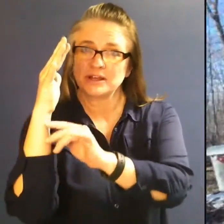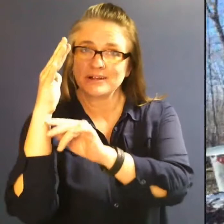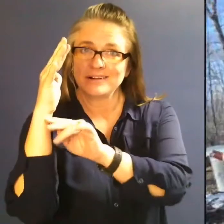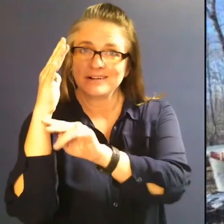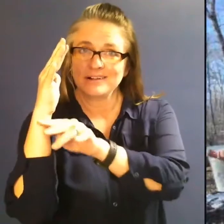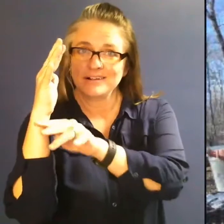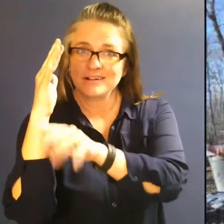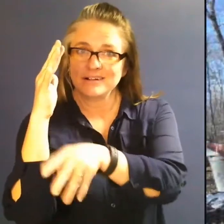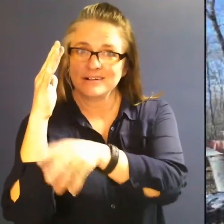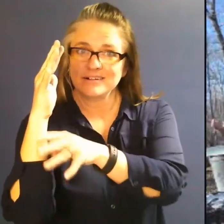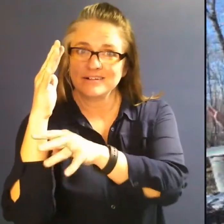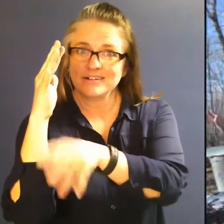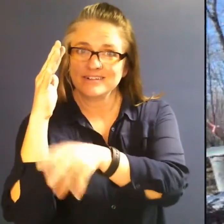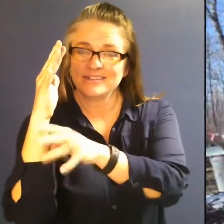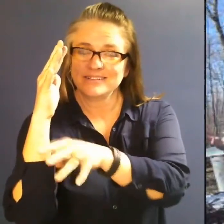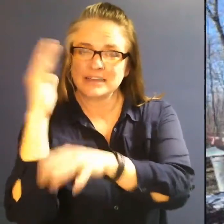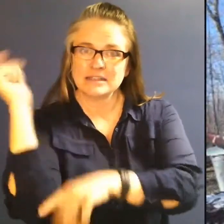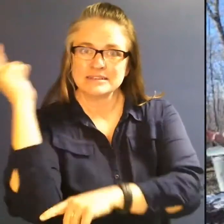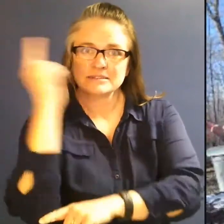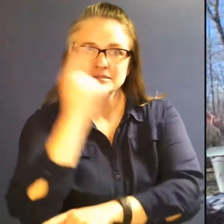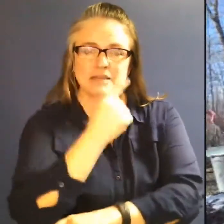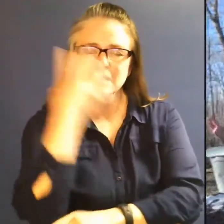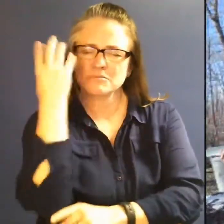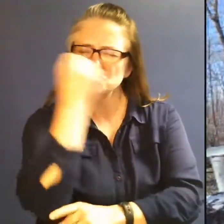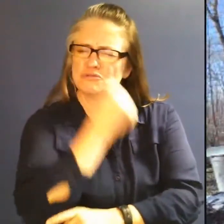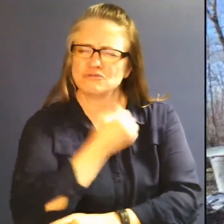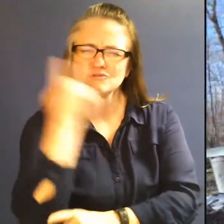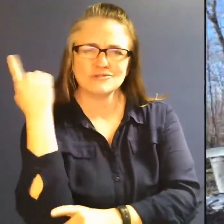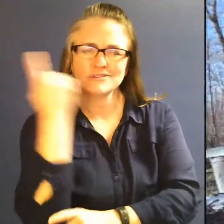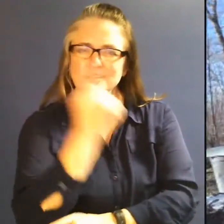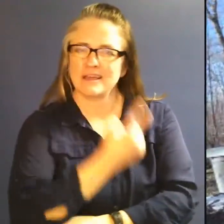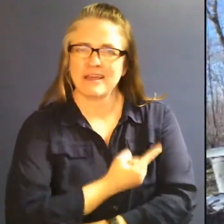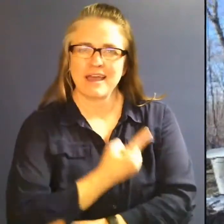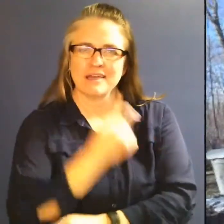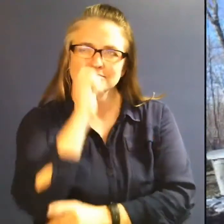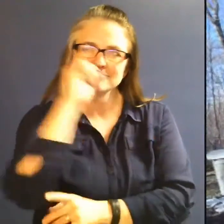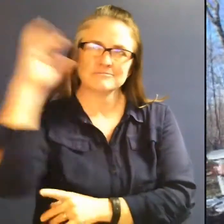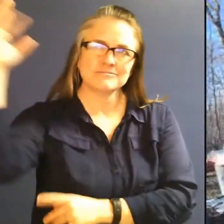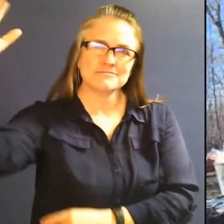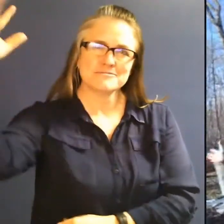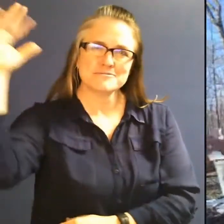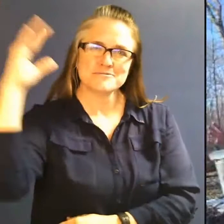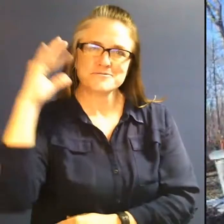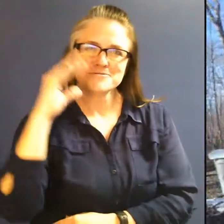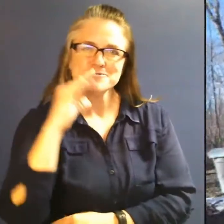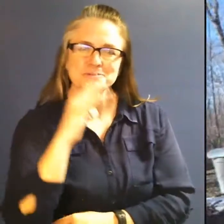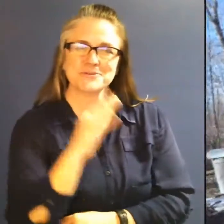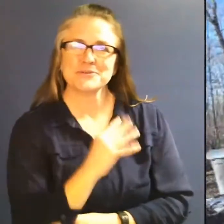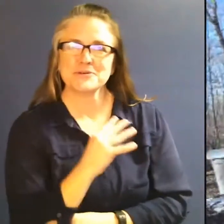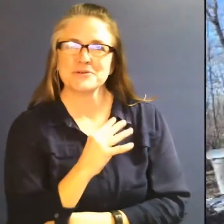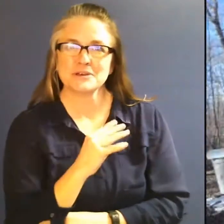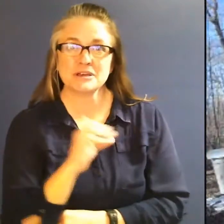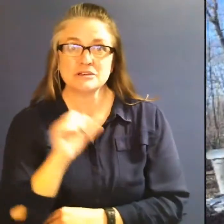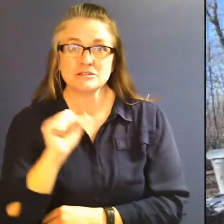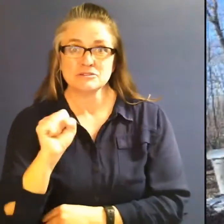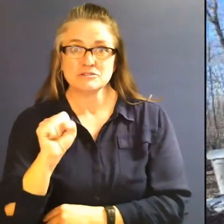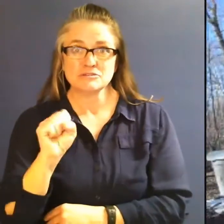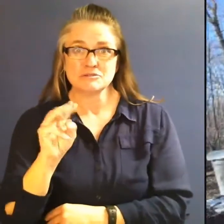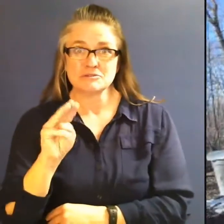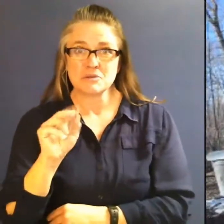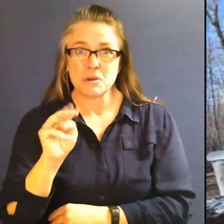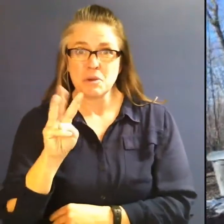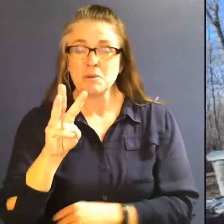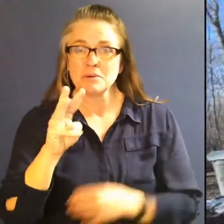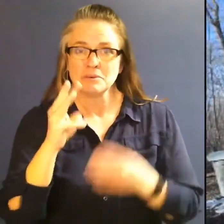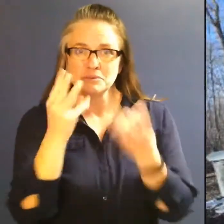during the days when it gets like this, beautiful, beautiful day. It's sunny out here. The snow that we got, all of that snow